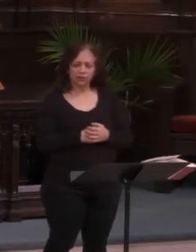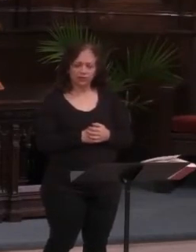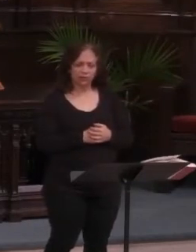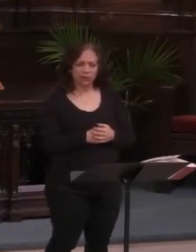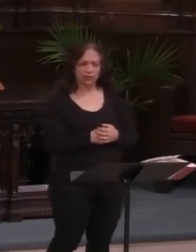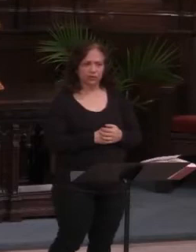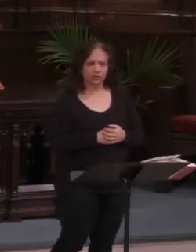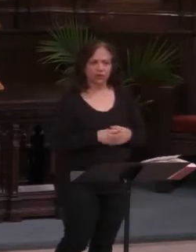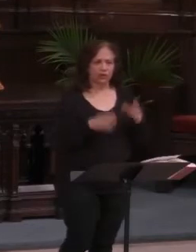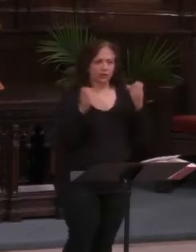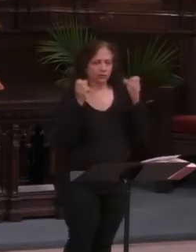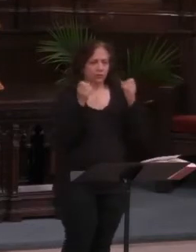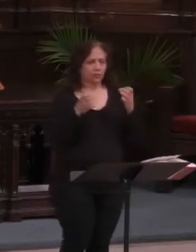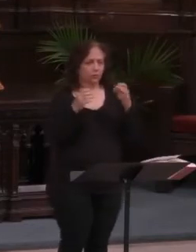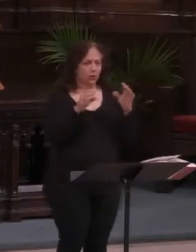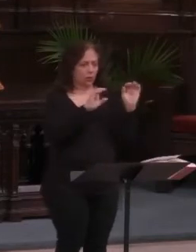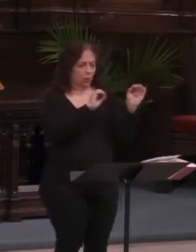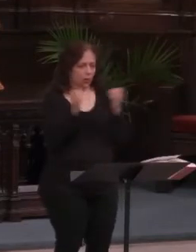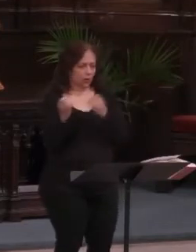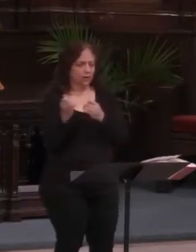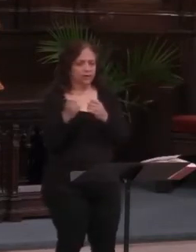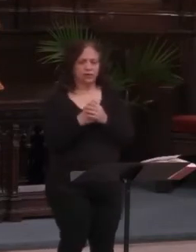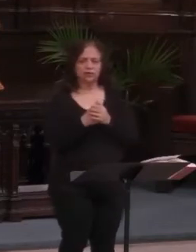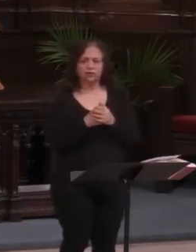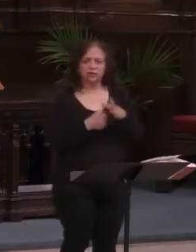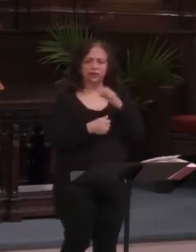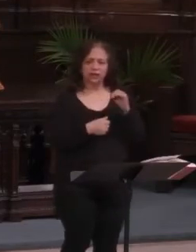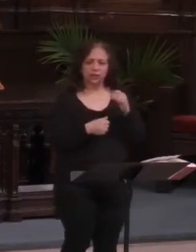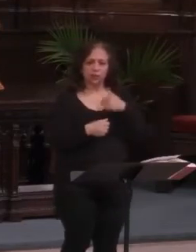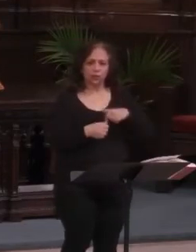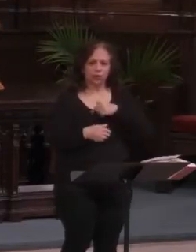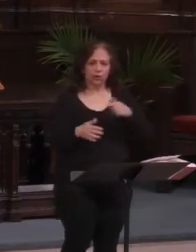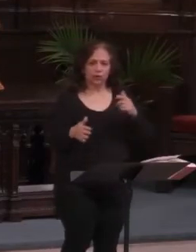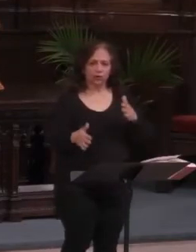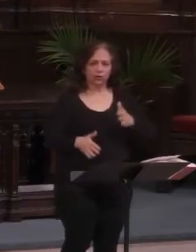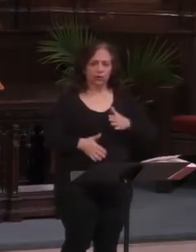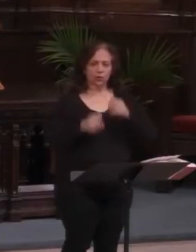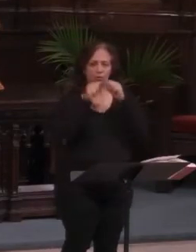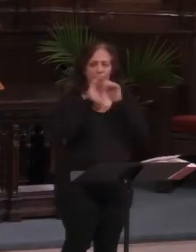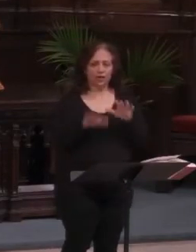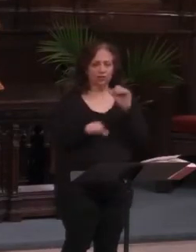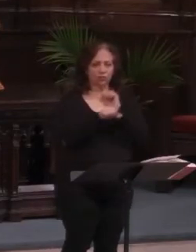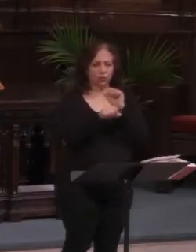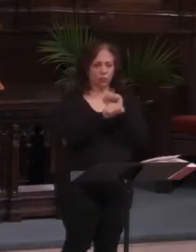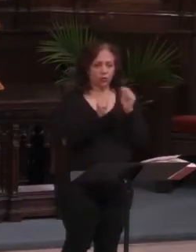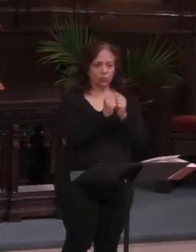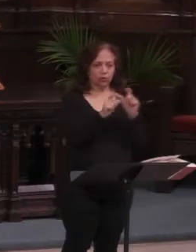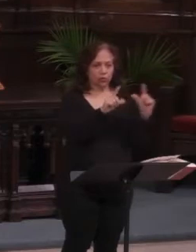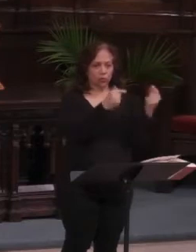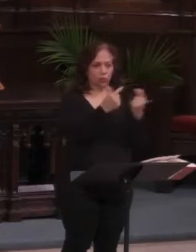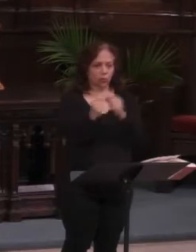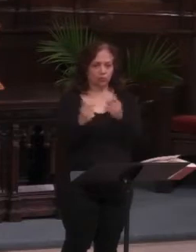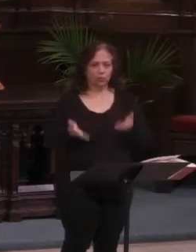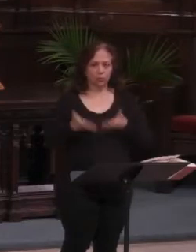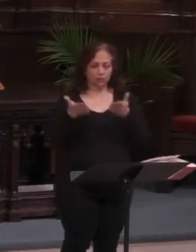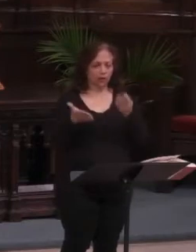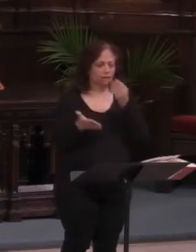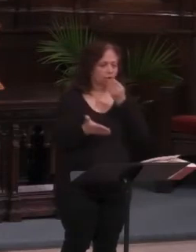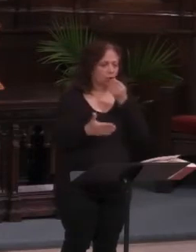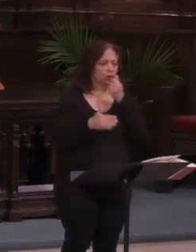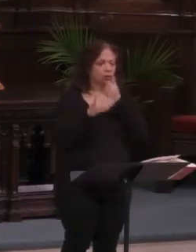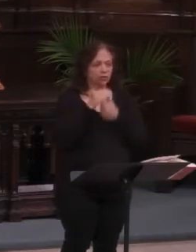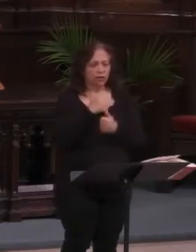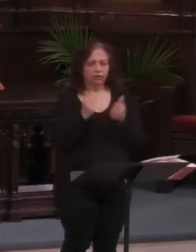many organizations that we work with. And we are so blessed to work with these groups that provide food,